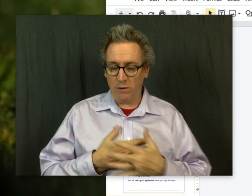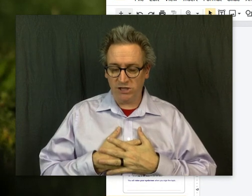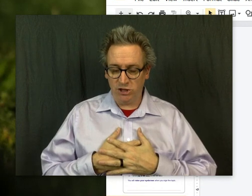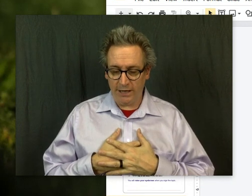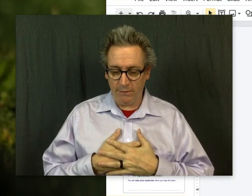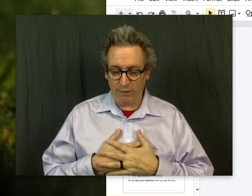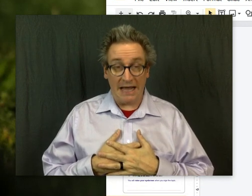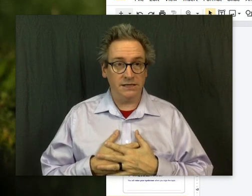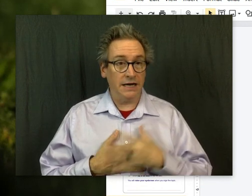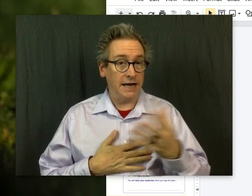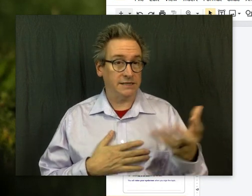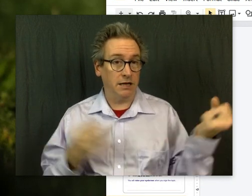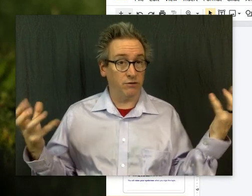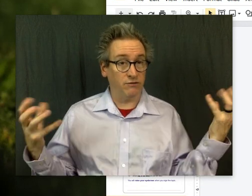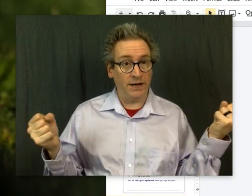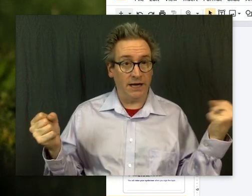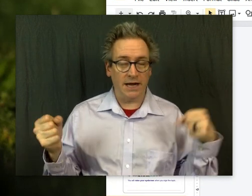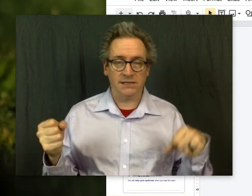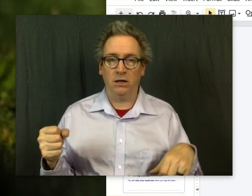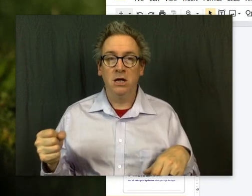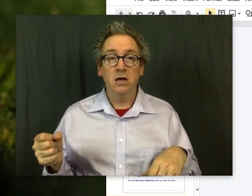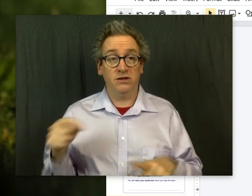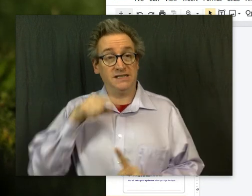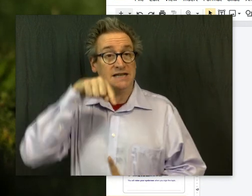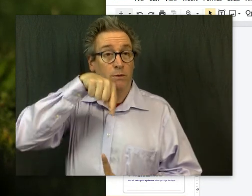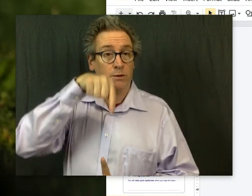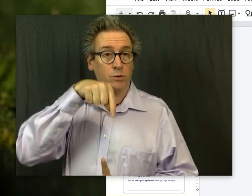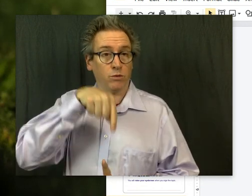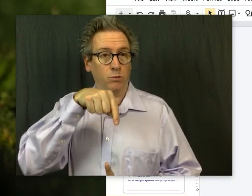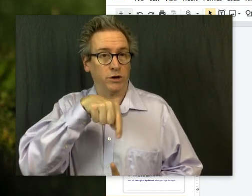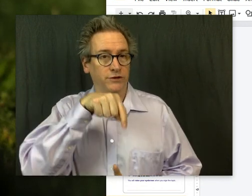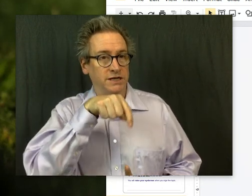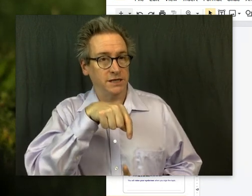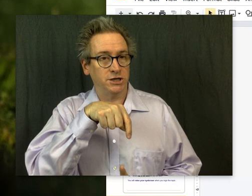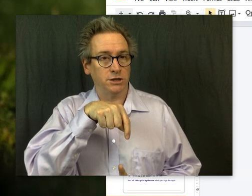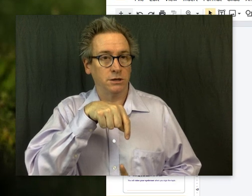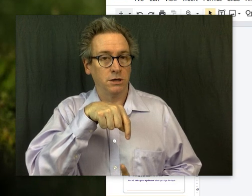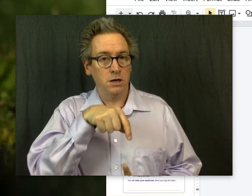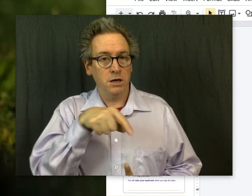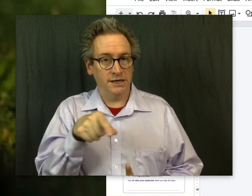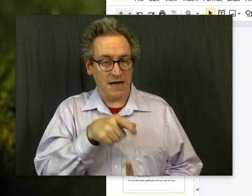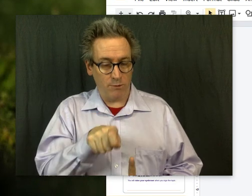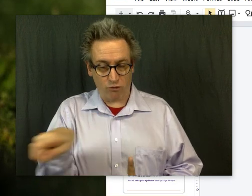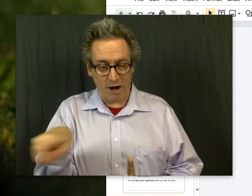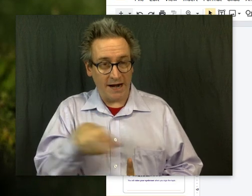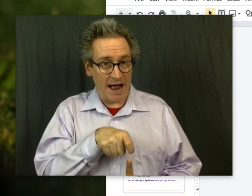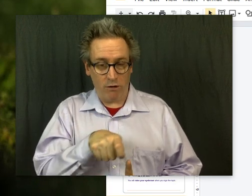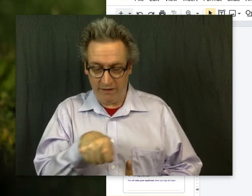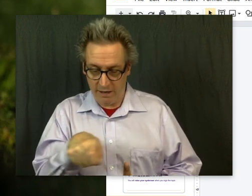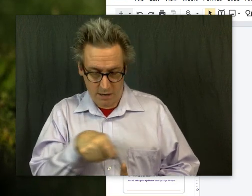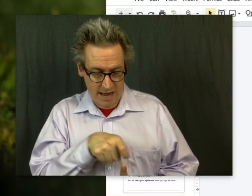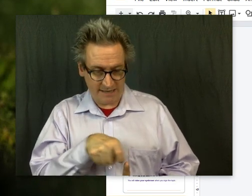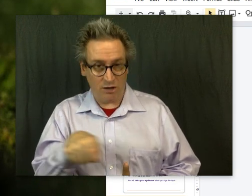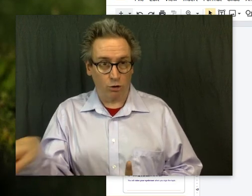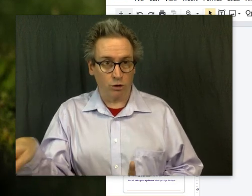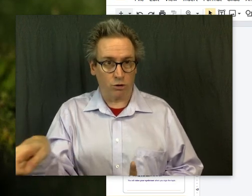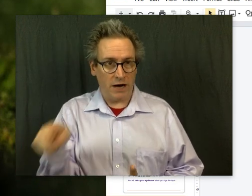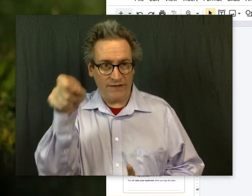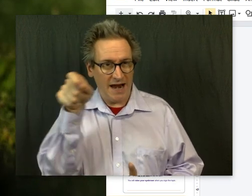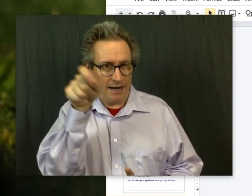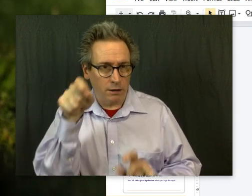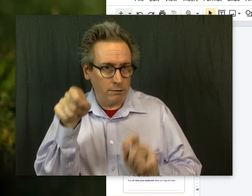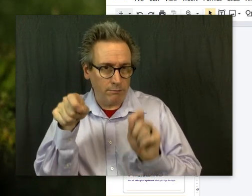When I was doing plays in ASL and performing in ASL, this is how I would work on the translation. Is I would write out the ASL word